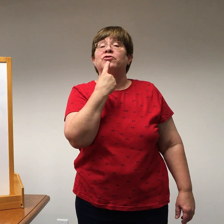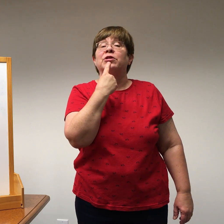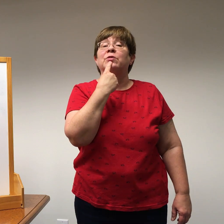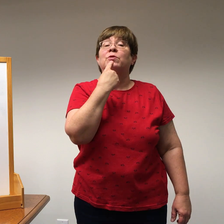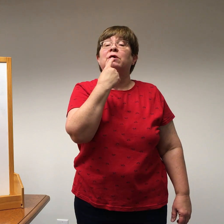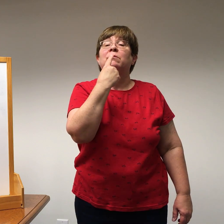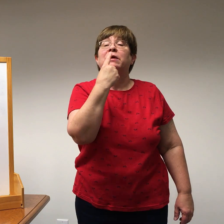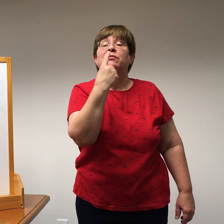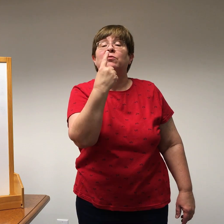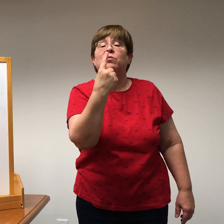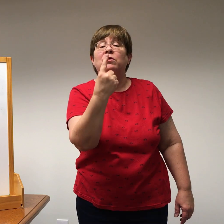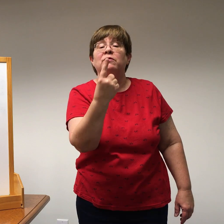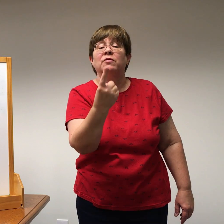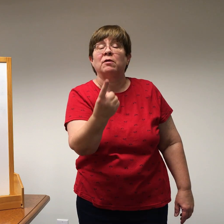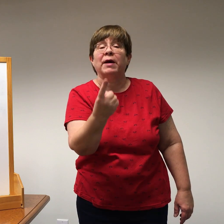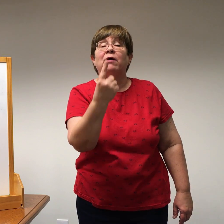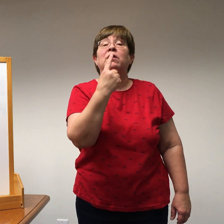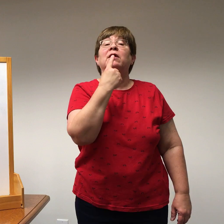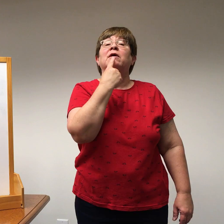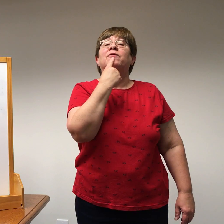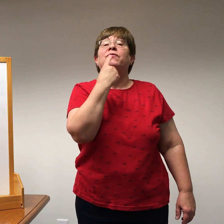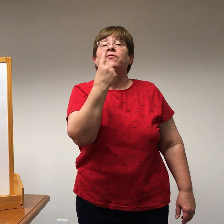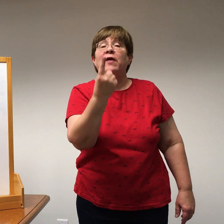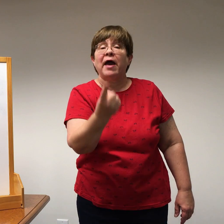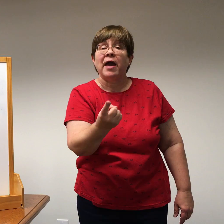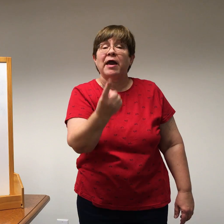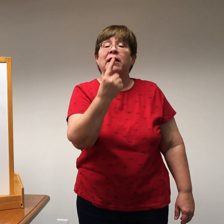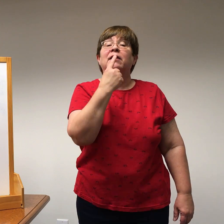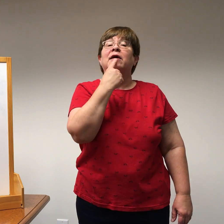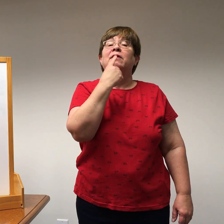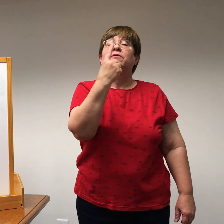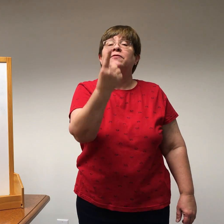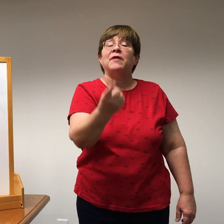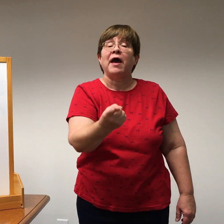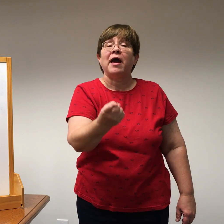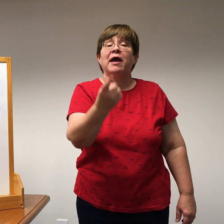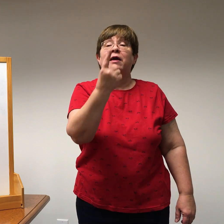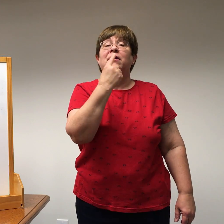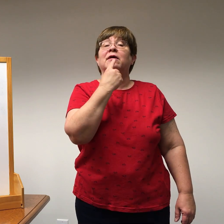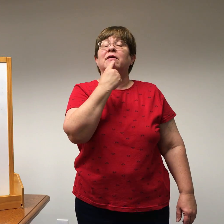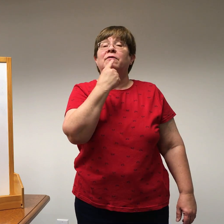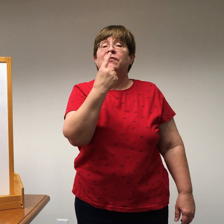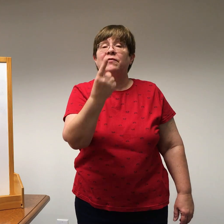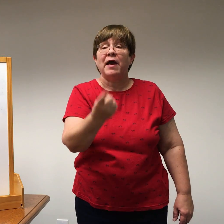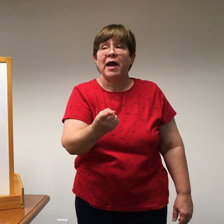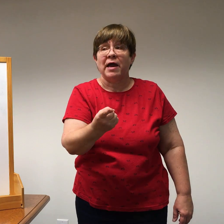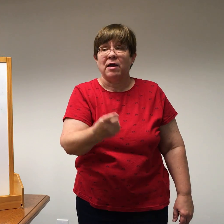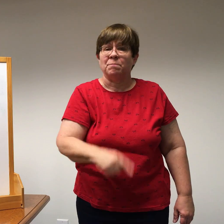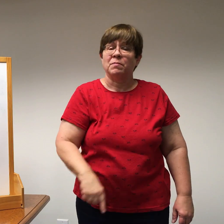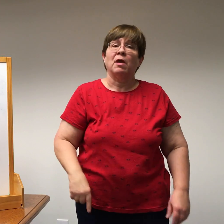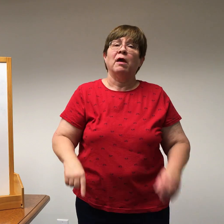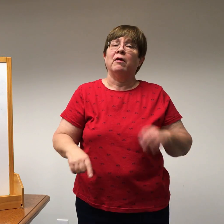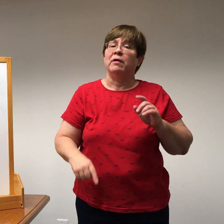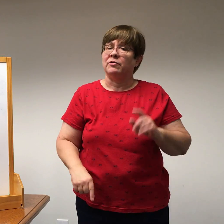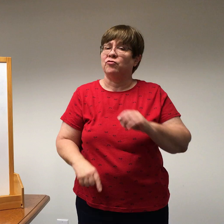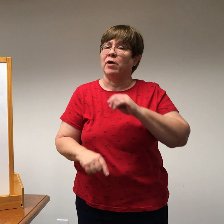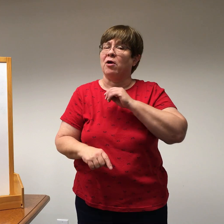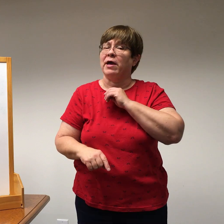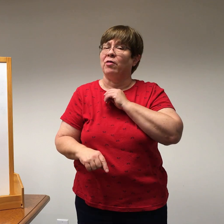chin, and we're going to make the words come out. Say, say, say. Let's try our hello